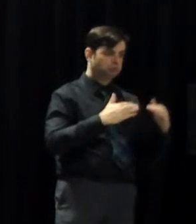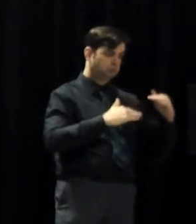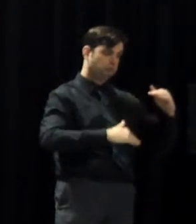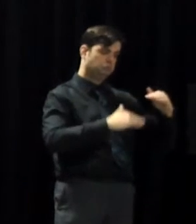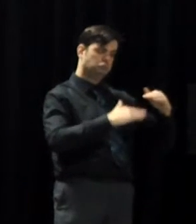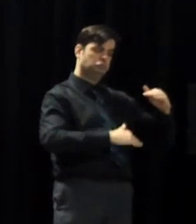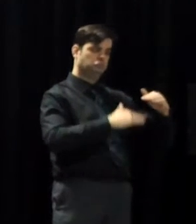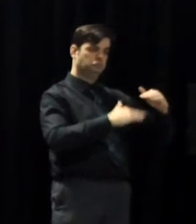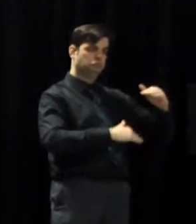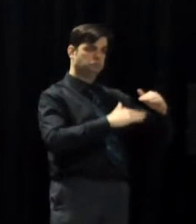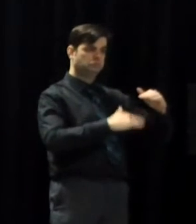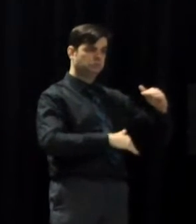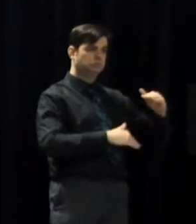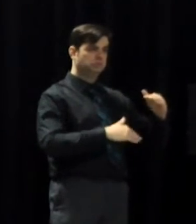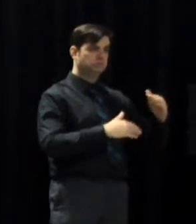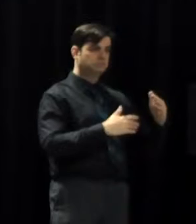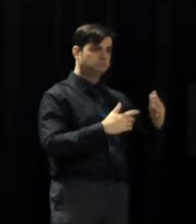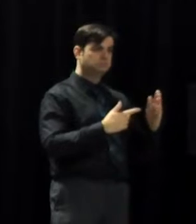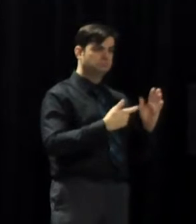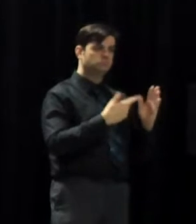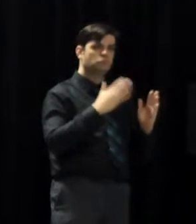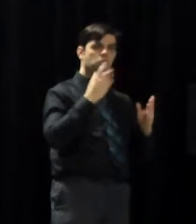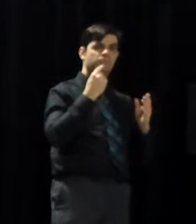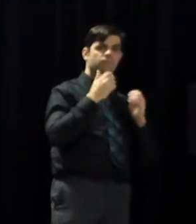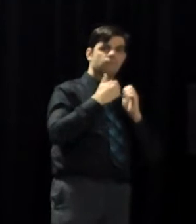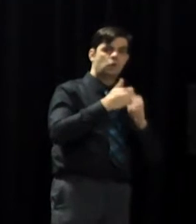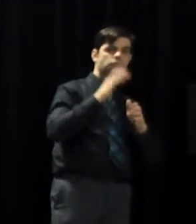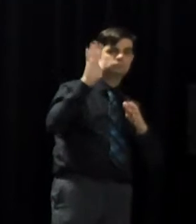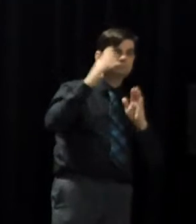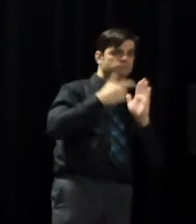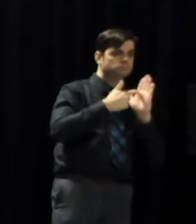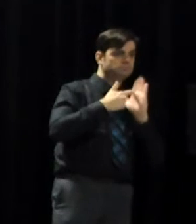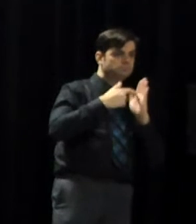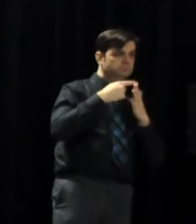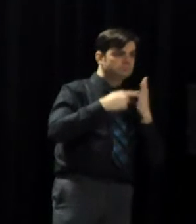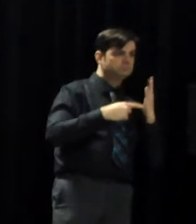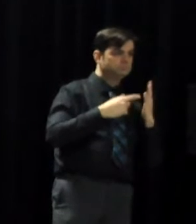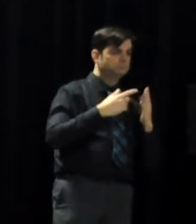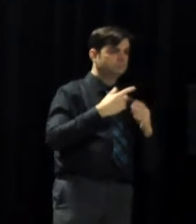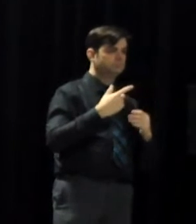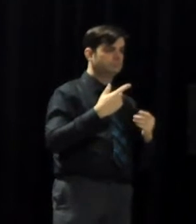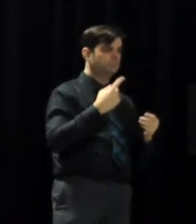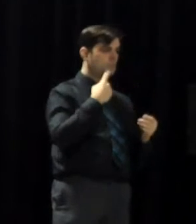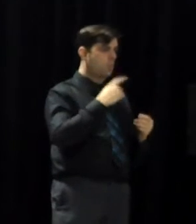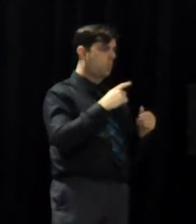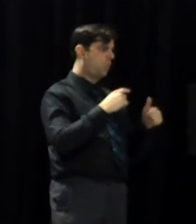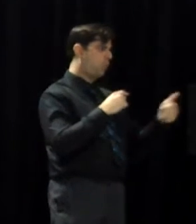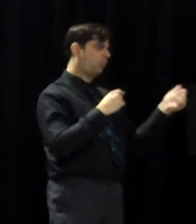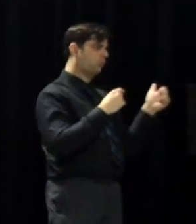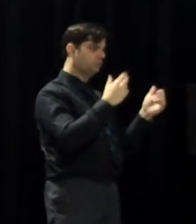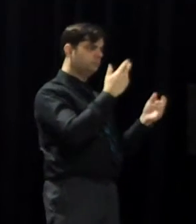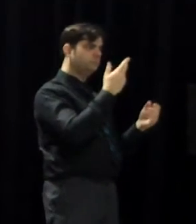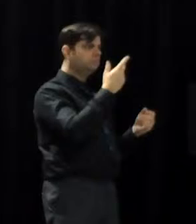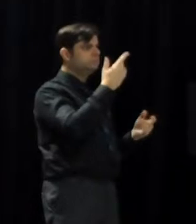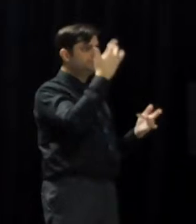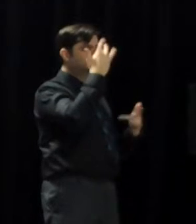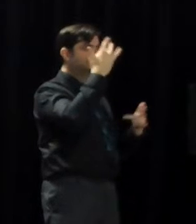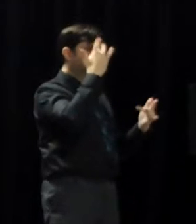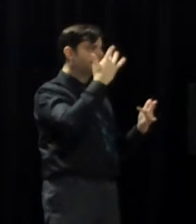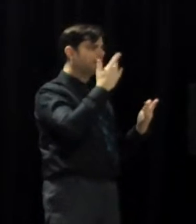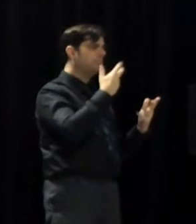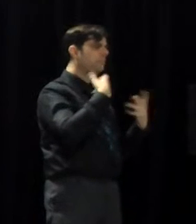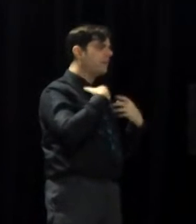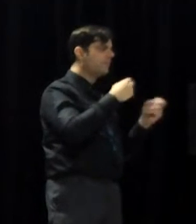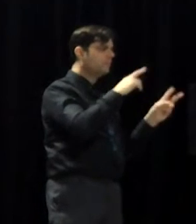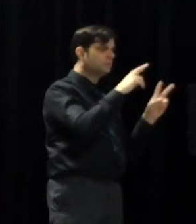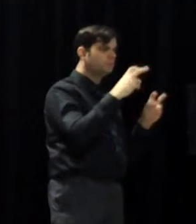treat our sick from a bed capacity. Certainly if you get in an extended increased case level